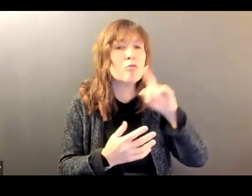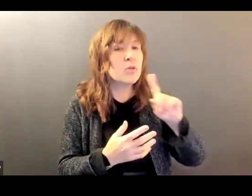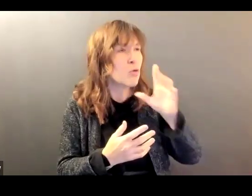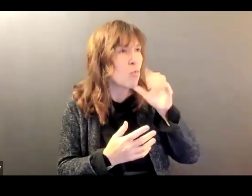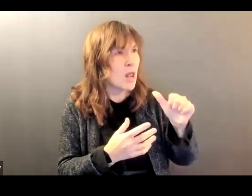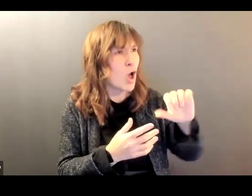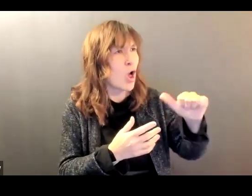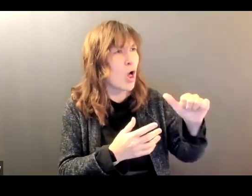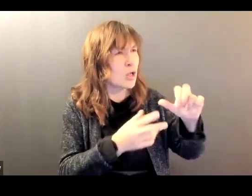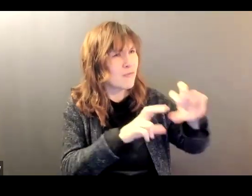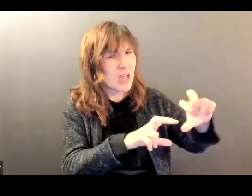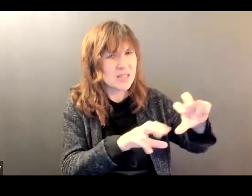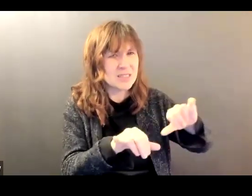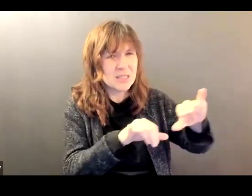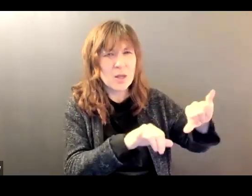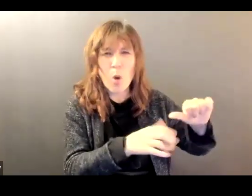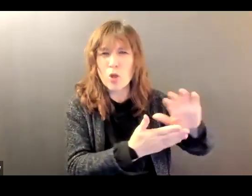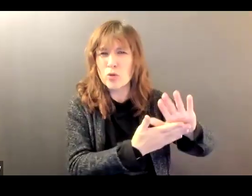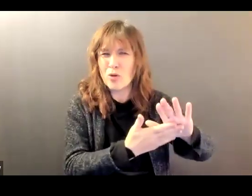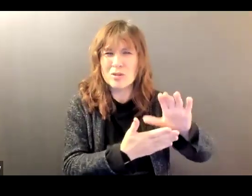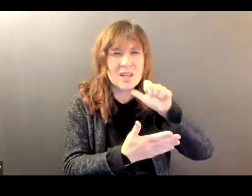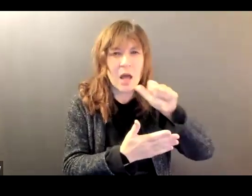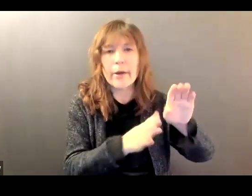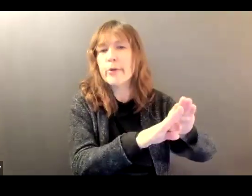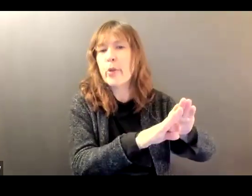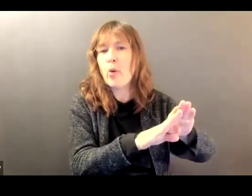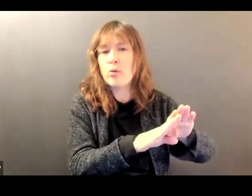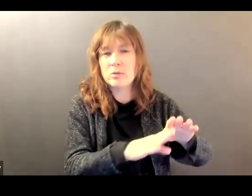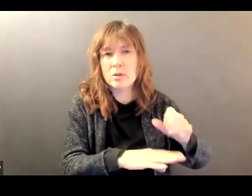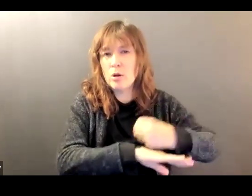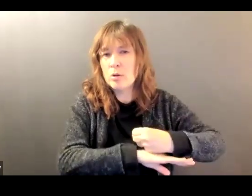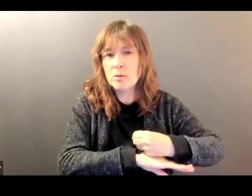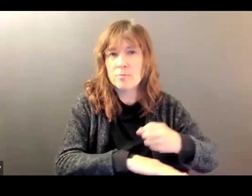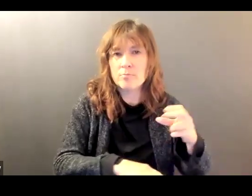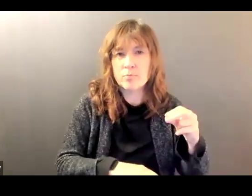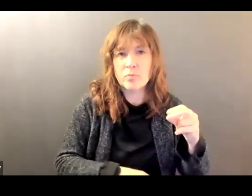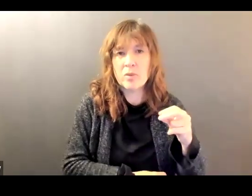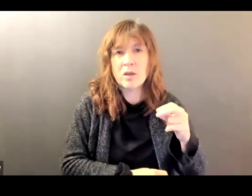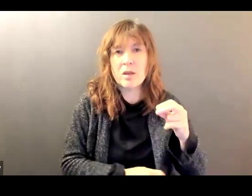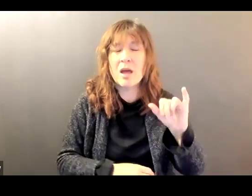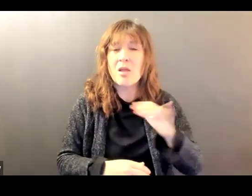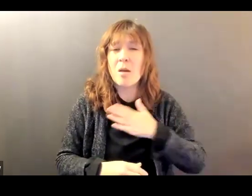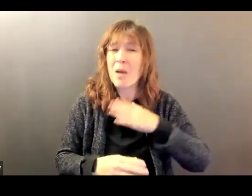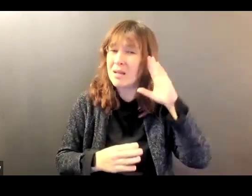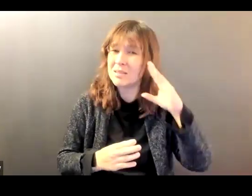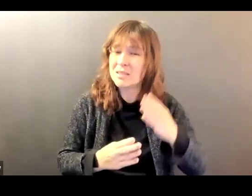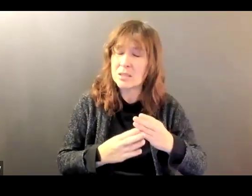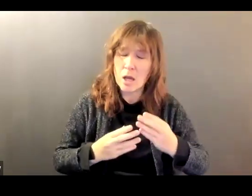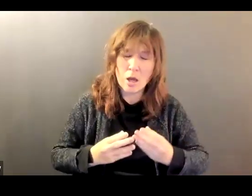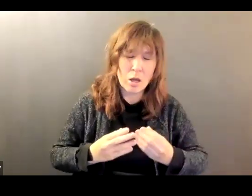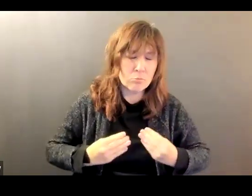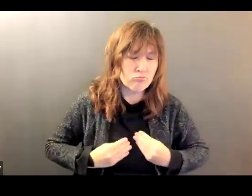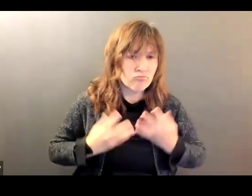schools received: investment, not elimination. And the cost of closure is not just physical. My son is thriving because Lee Academy